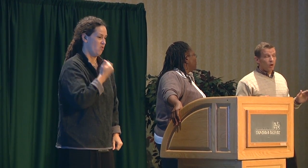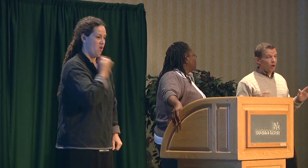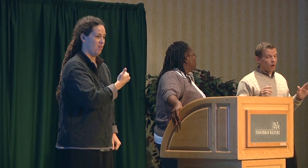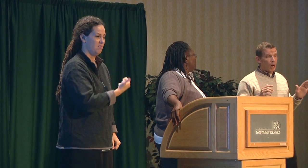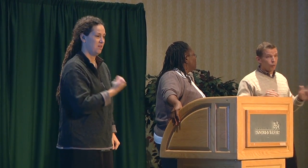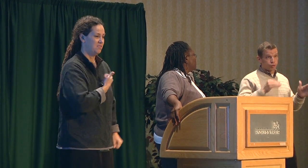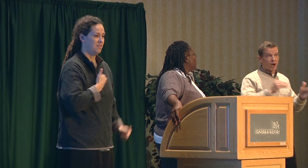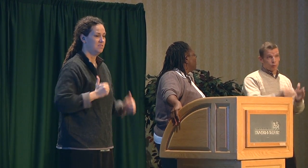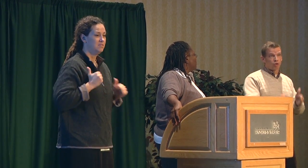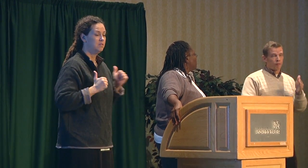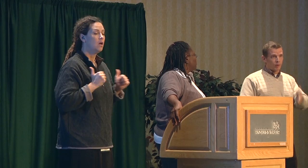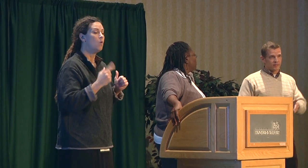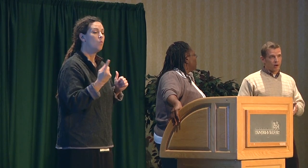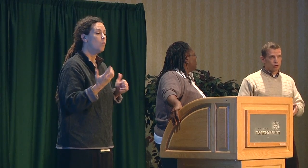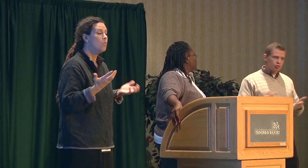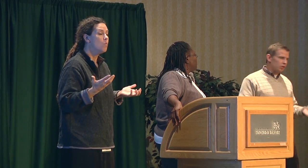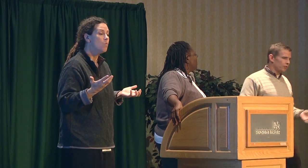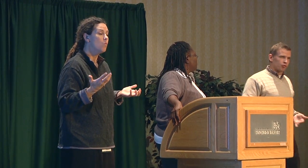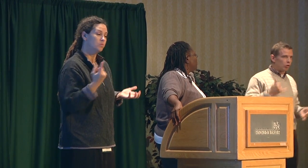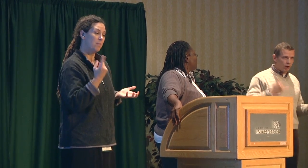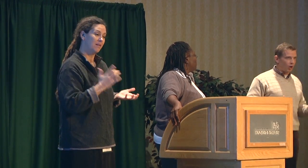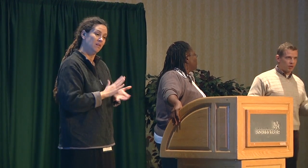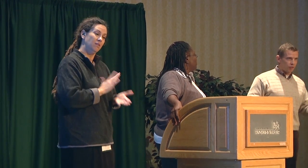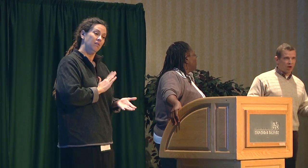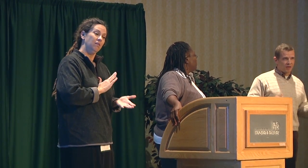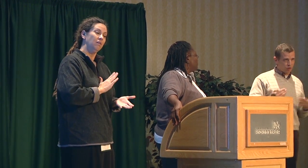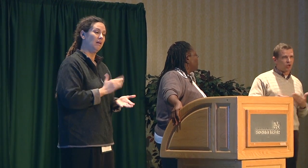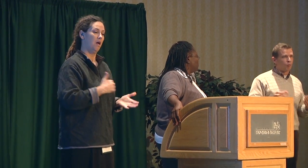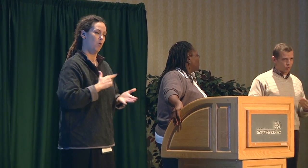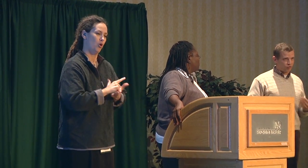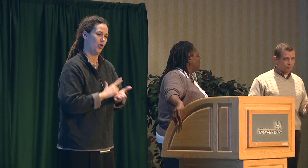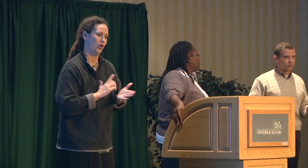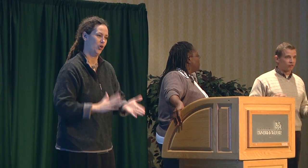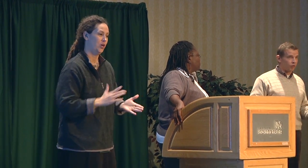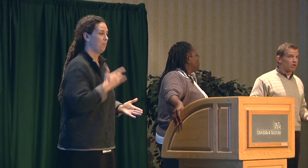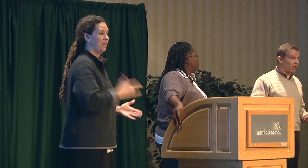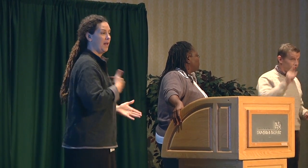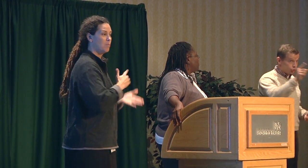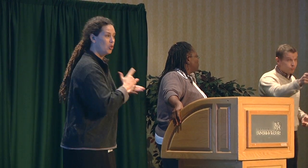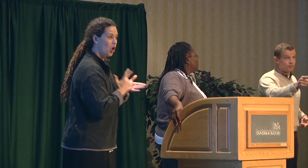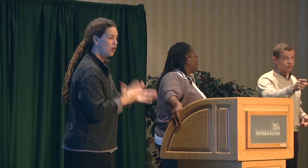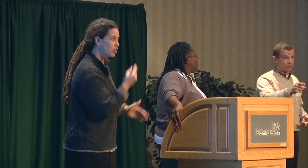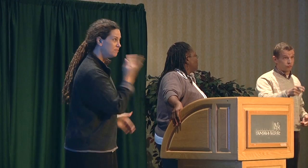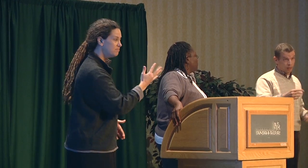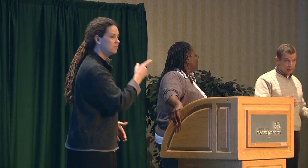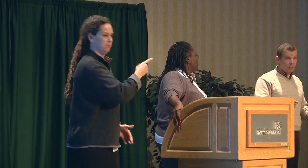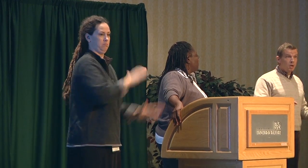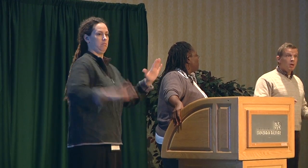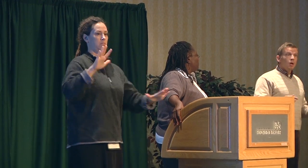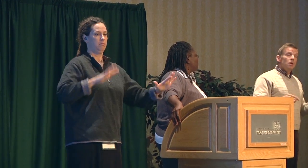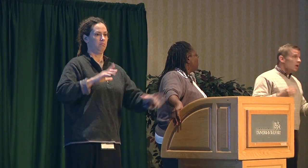that I will try to resolve it right there. Usually when there's a lawyer on the other end, they're a little more receptive because they realize you mean business,